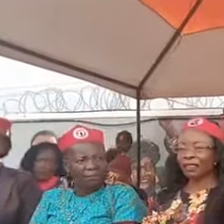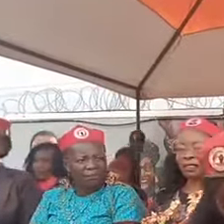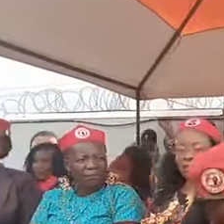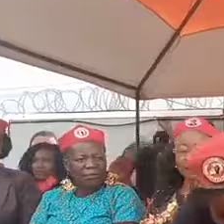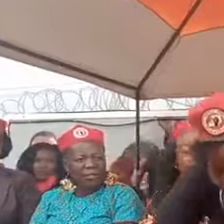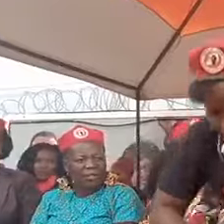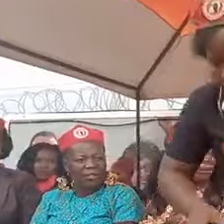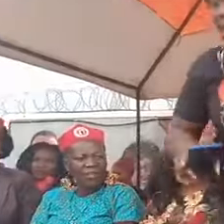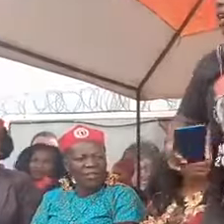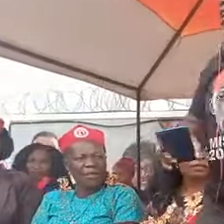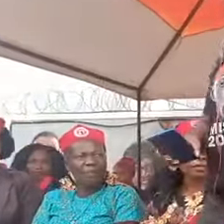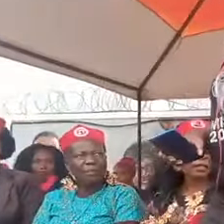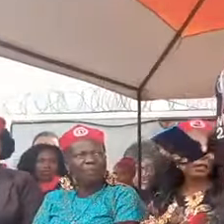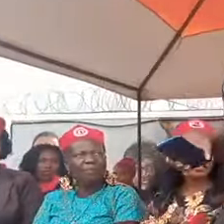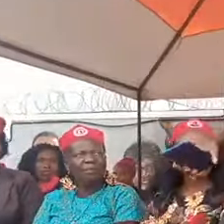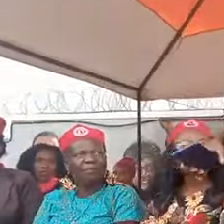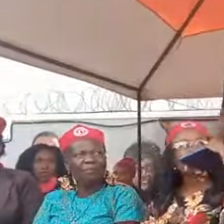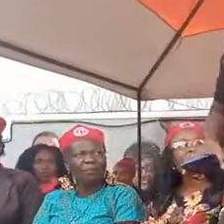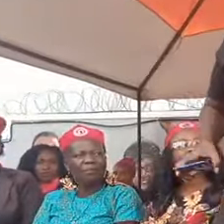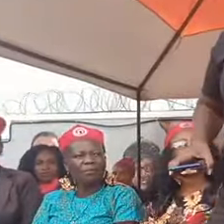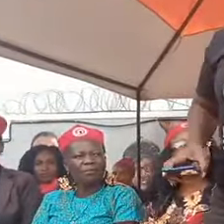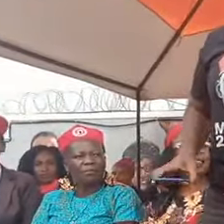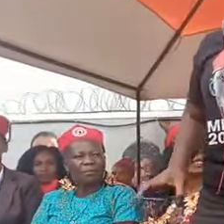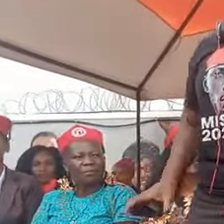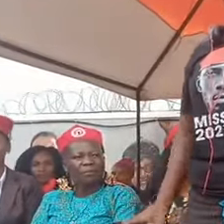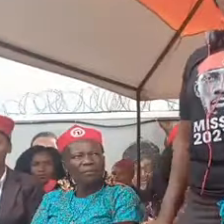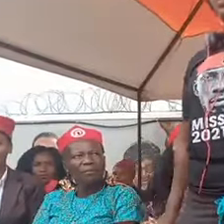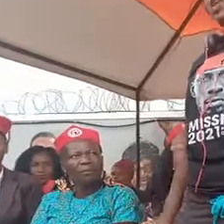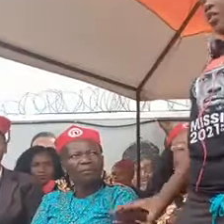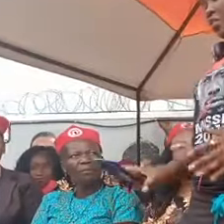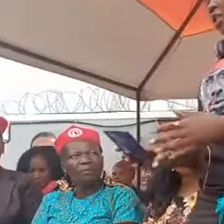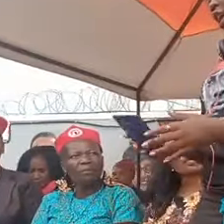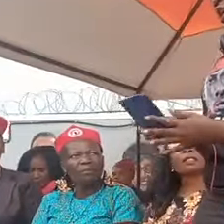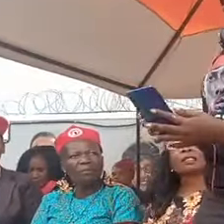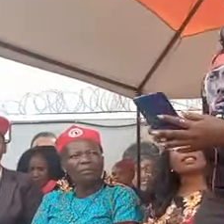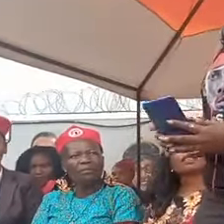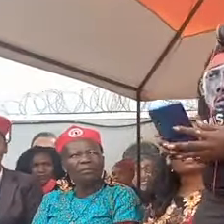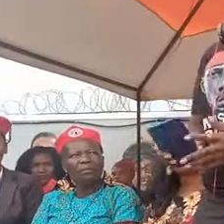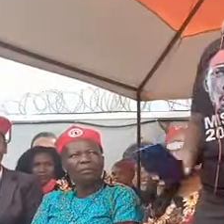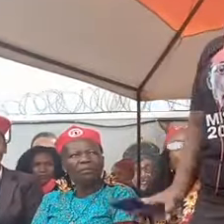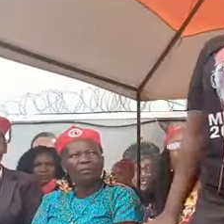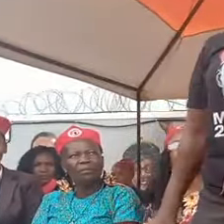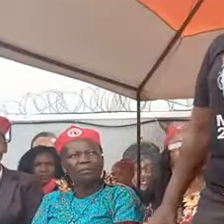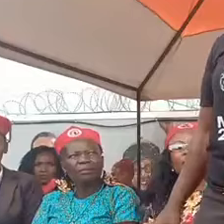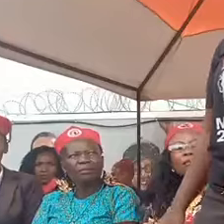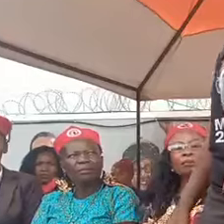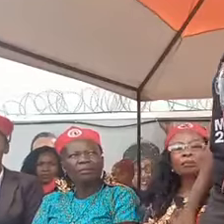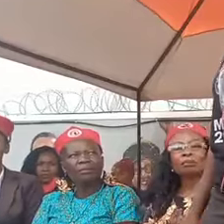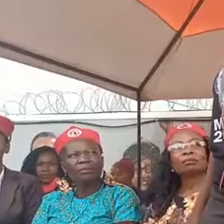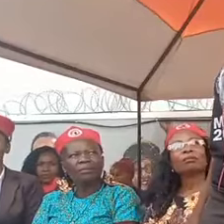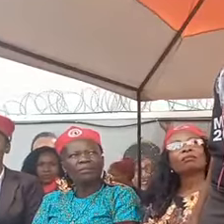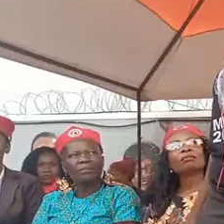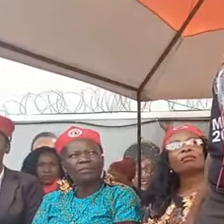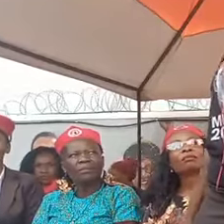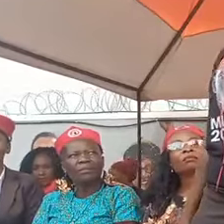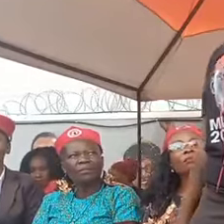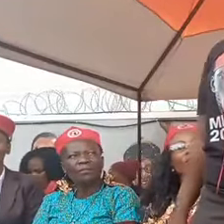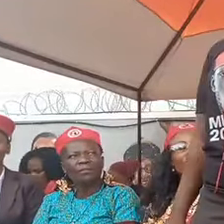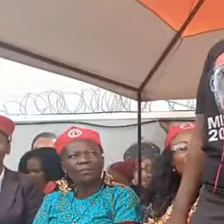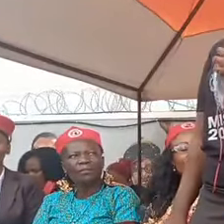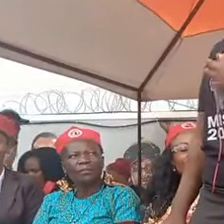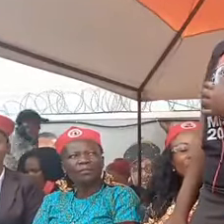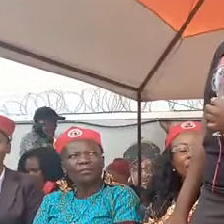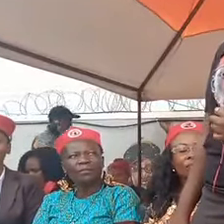Nalukenge sechi choka suja. Dobozi Komasimbi, and I am the